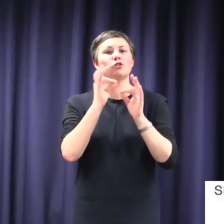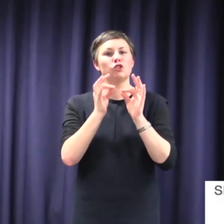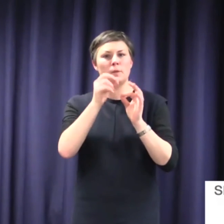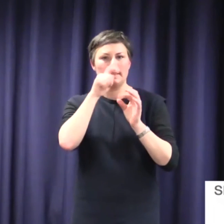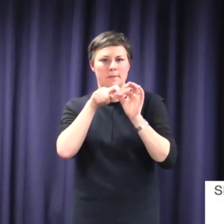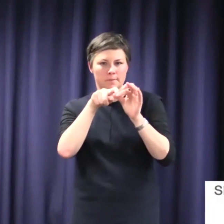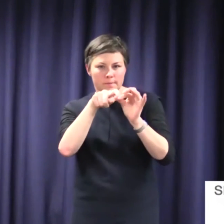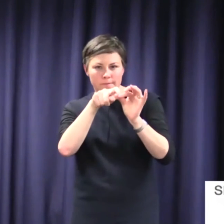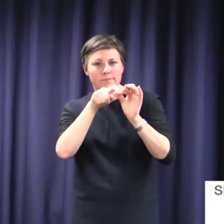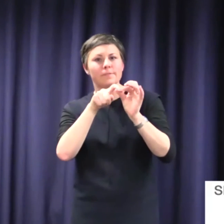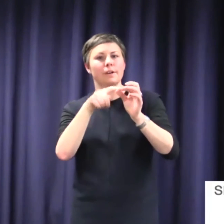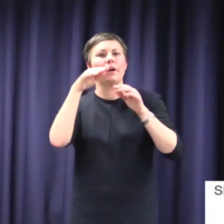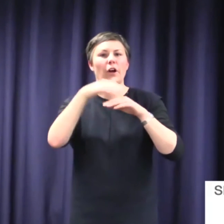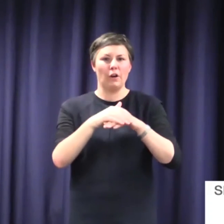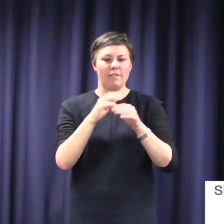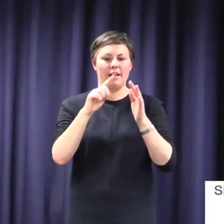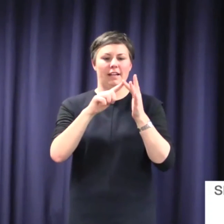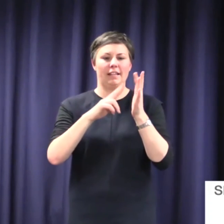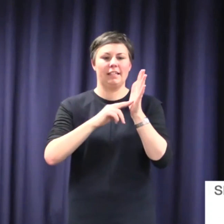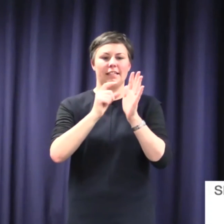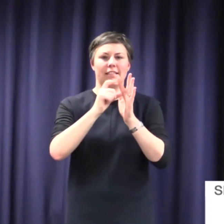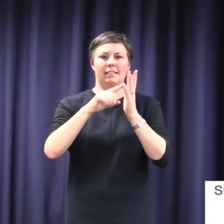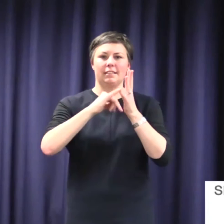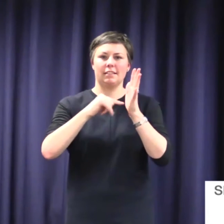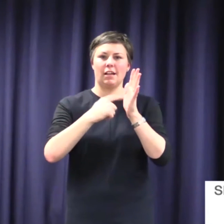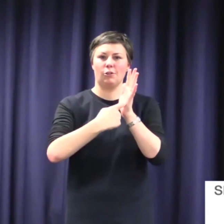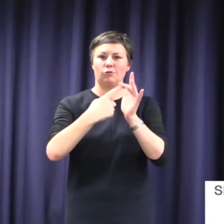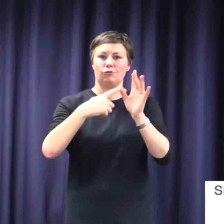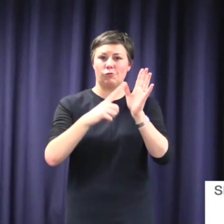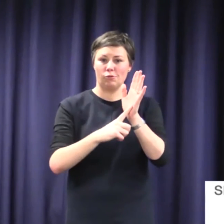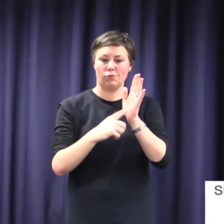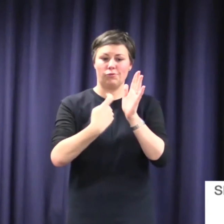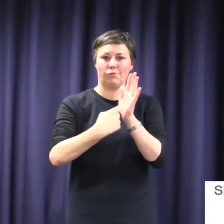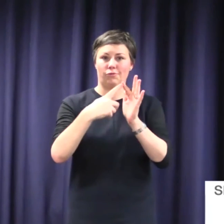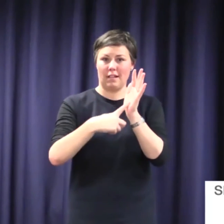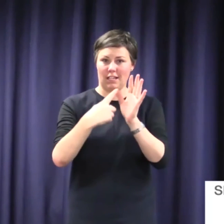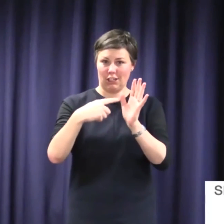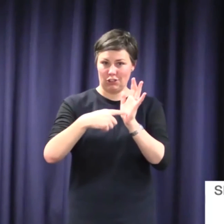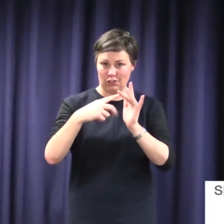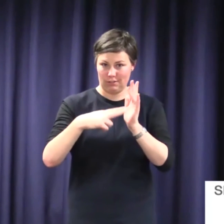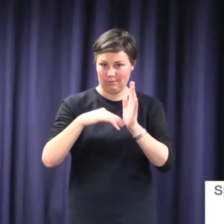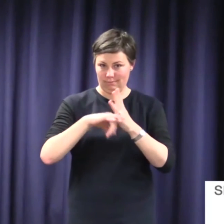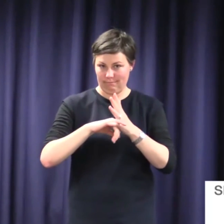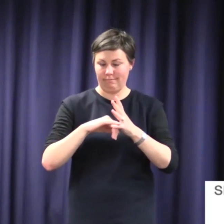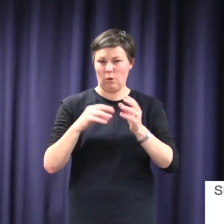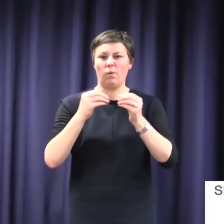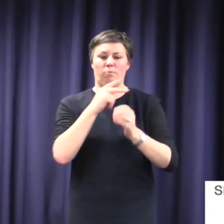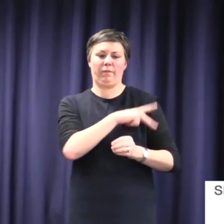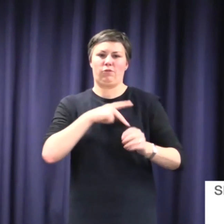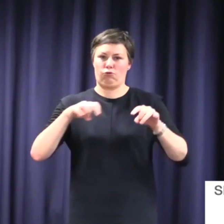to ask questions in relation to industrial relations throughout the country. Secondly, the question will